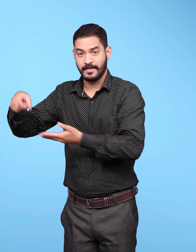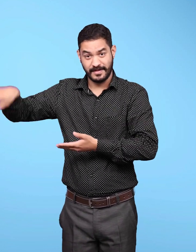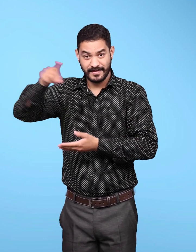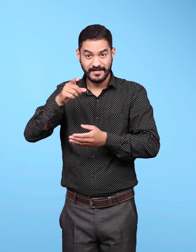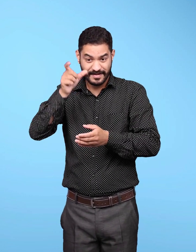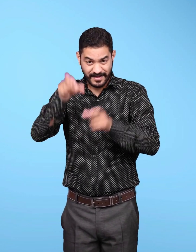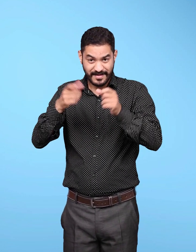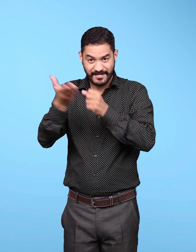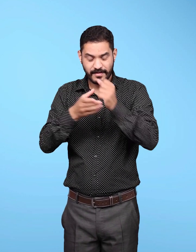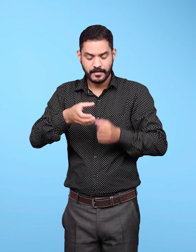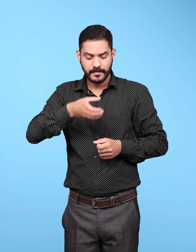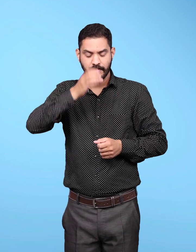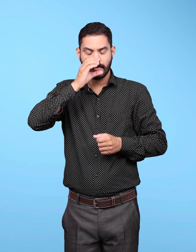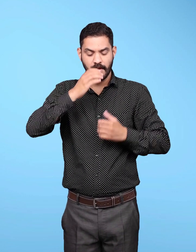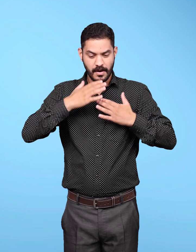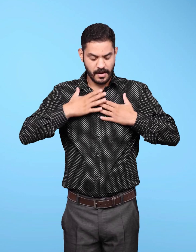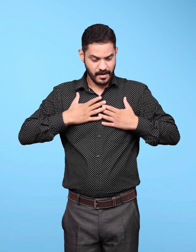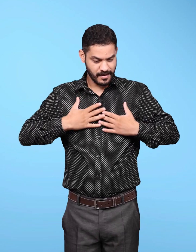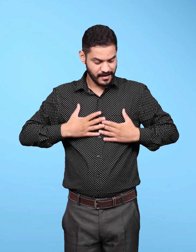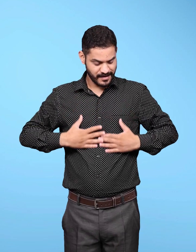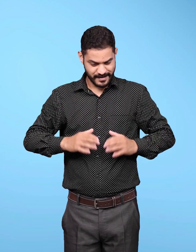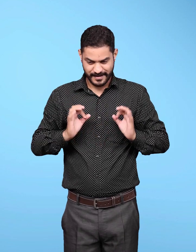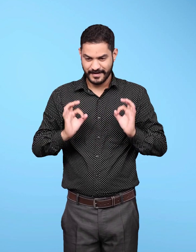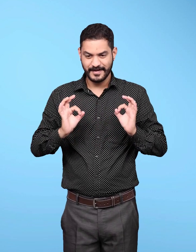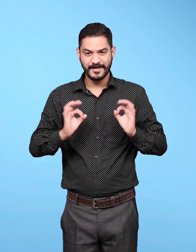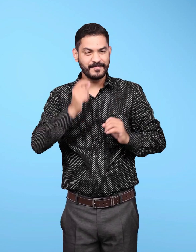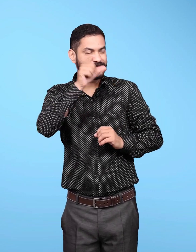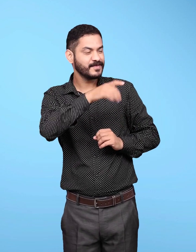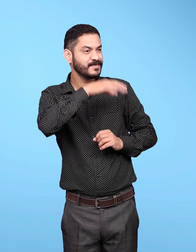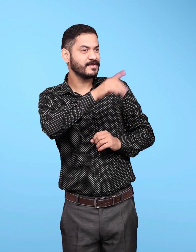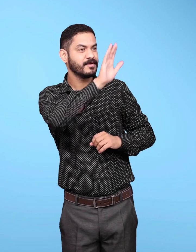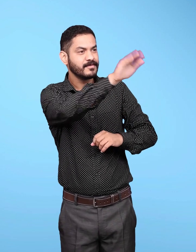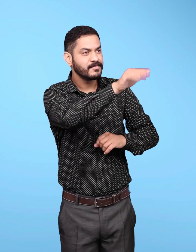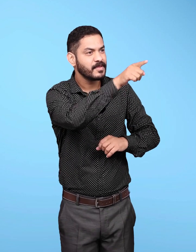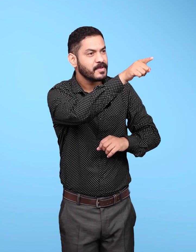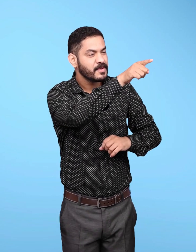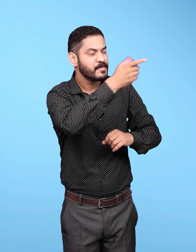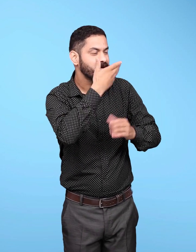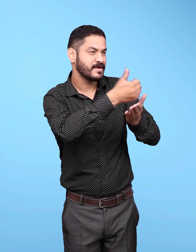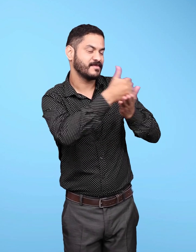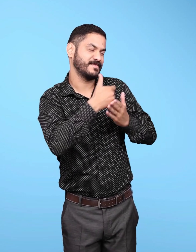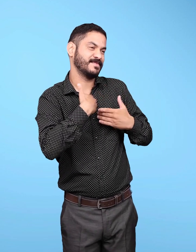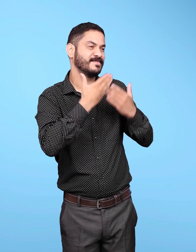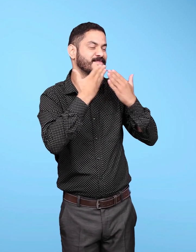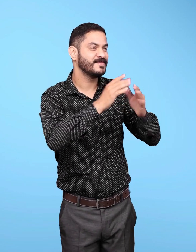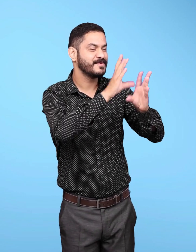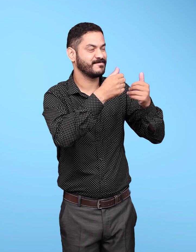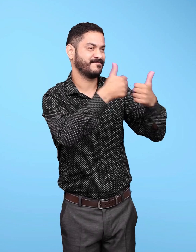They were pleased and said, "You have done us a good turn. Tell us, what can we do for